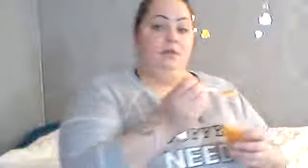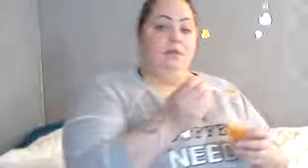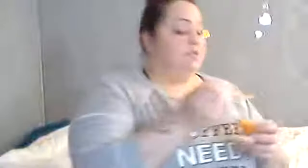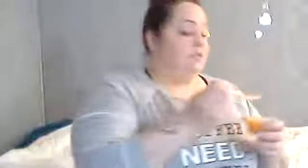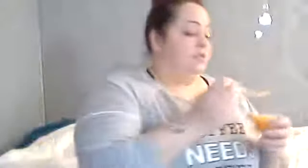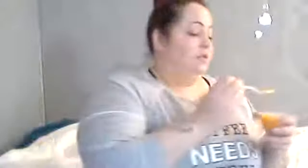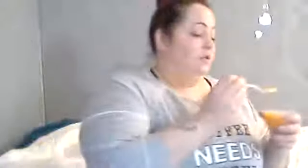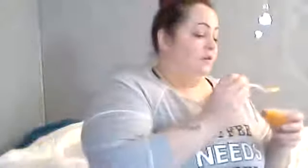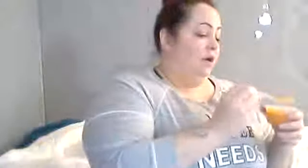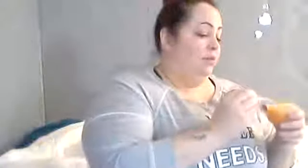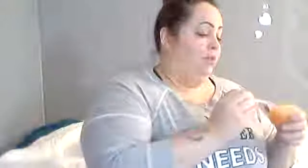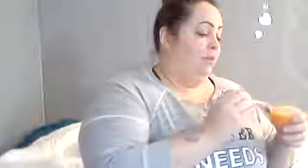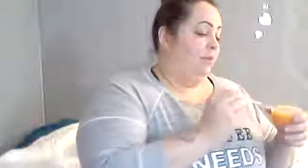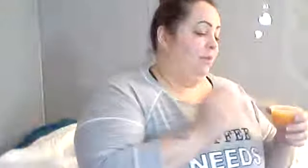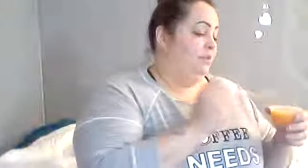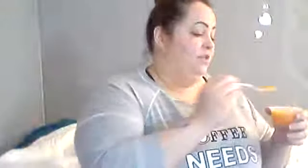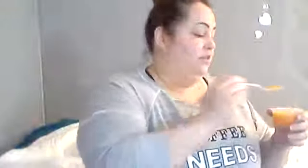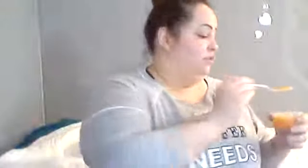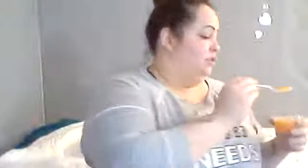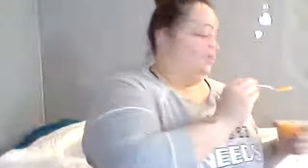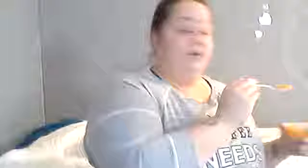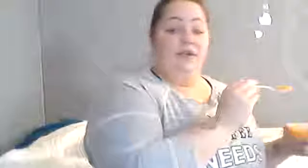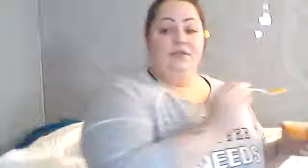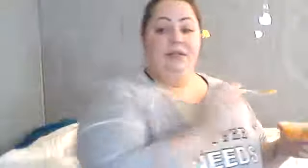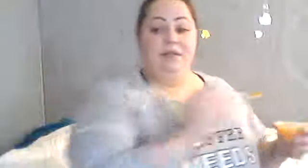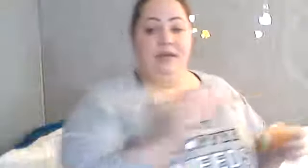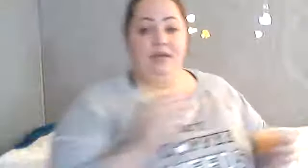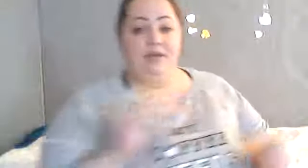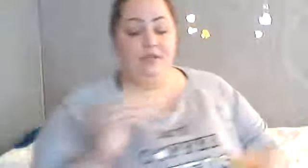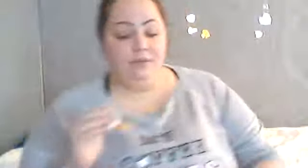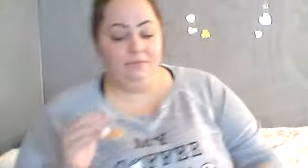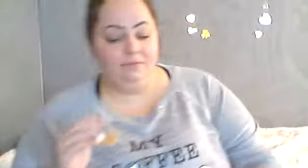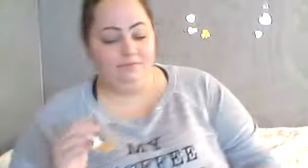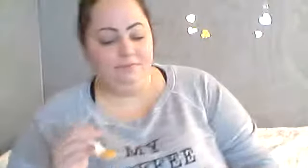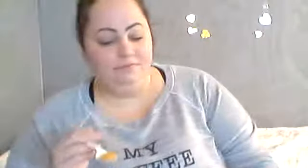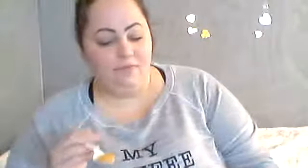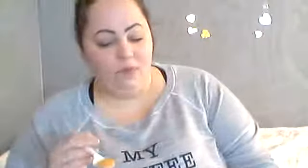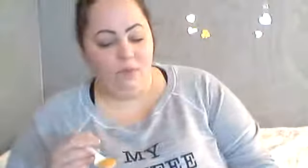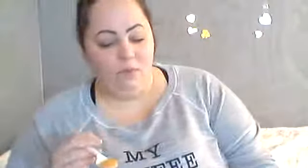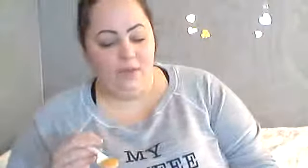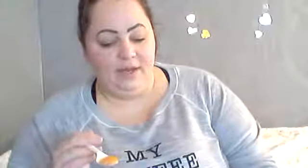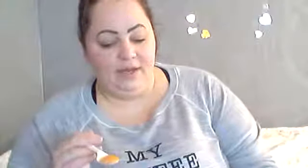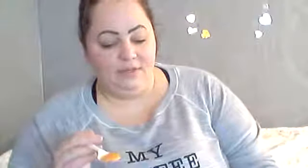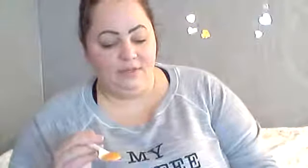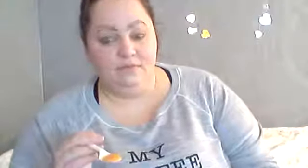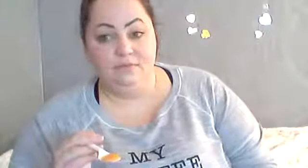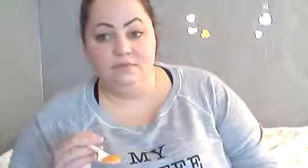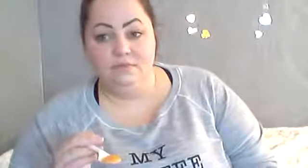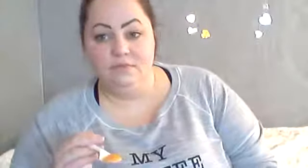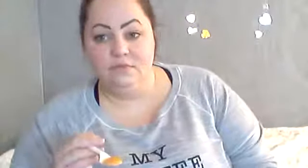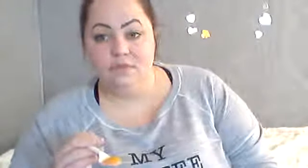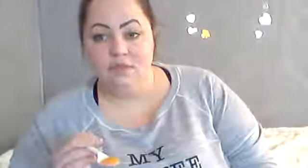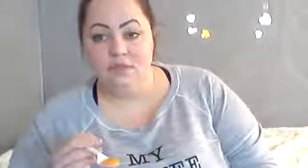Yes, you know what? I'll pull up my mom's video and we'll just go ahead and learn that right now, Kiyomi. Why not?